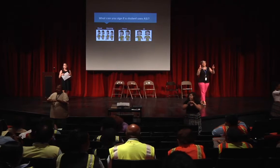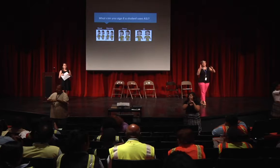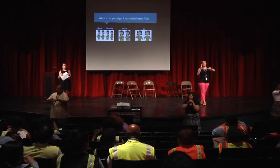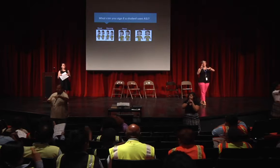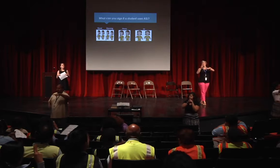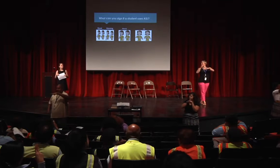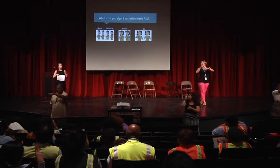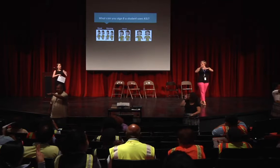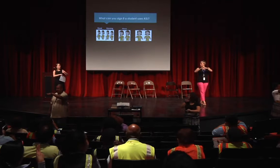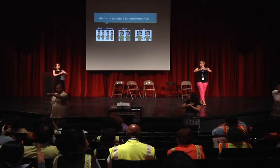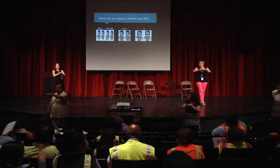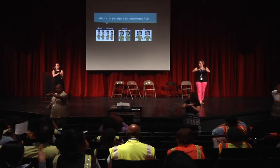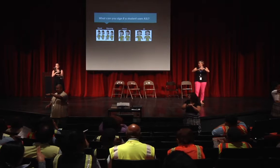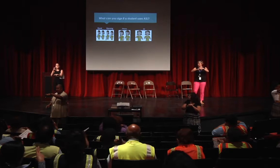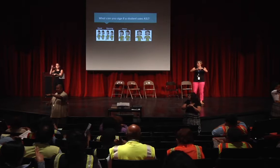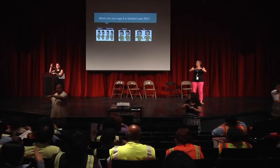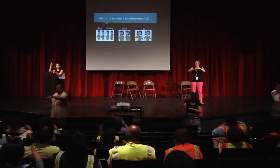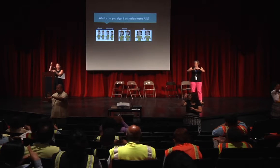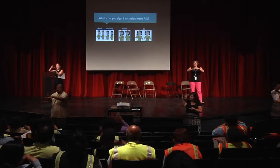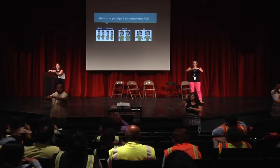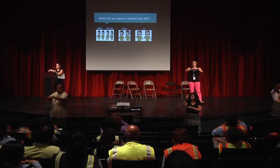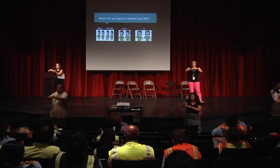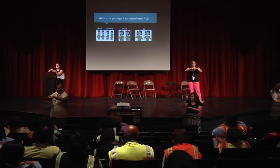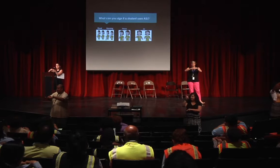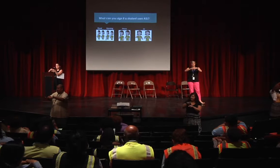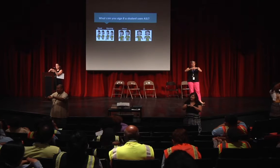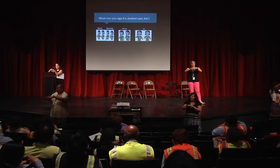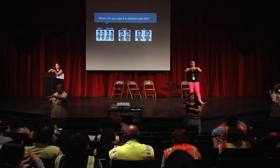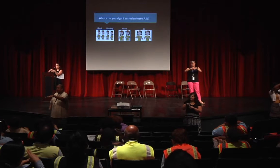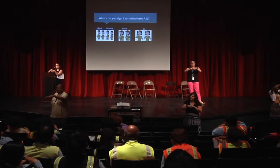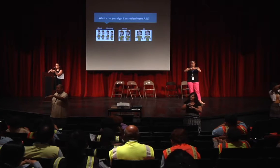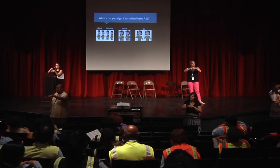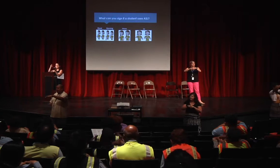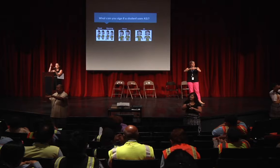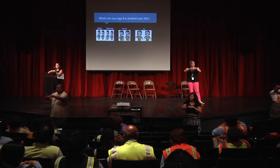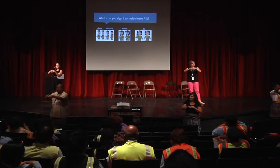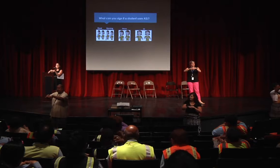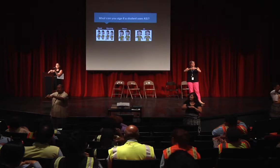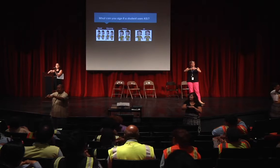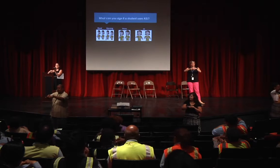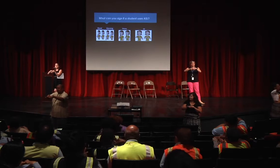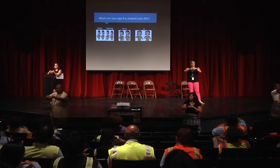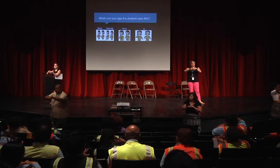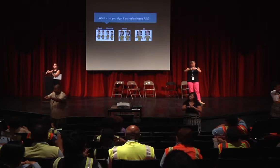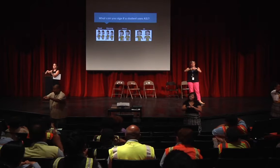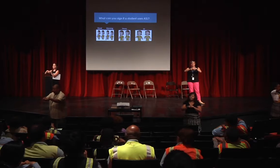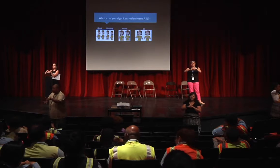sit. Remember, they have their legs, and they're sitting in the chair, and they're dangling over their legs. Just sit.